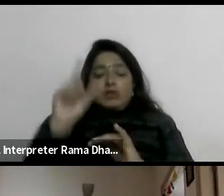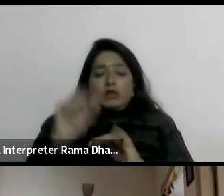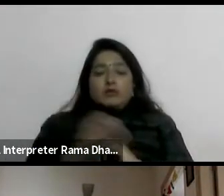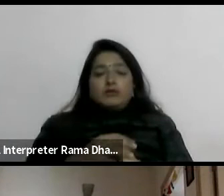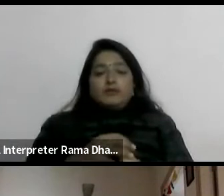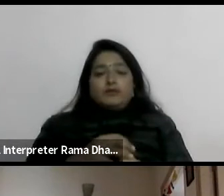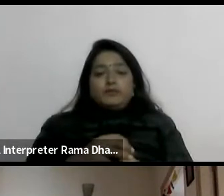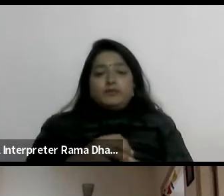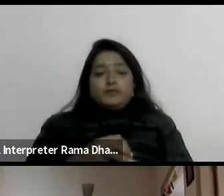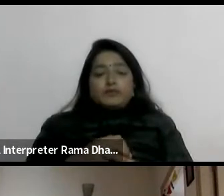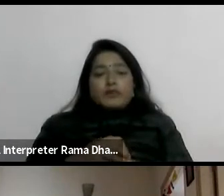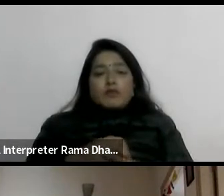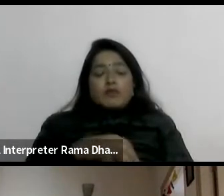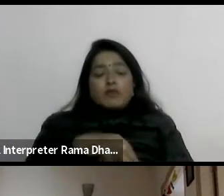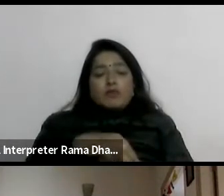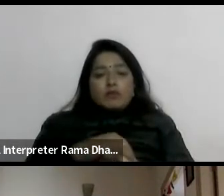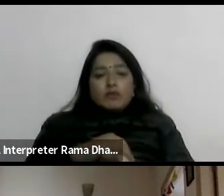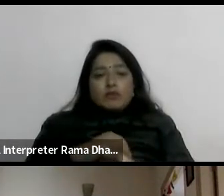You know,